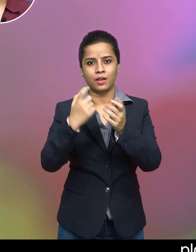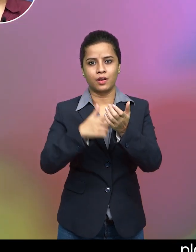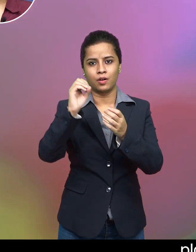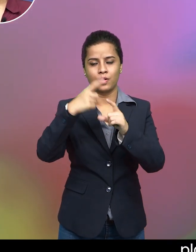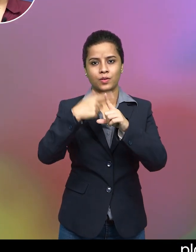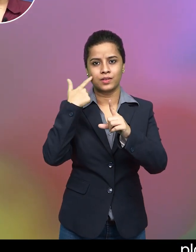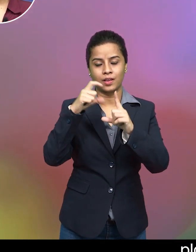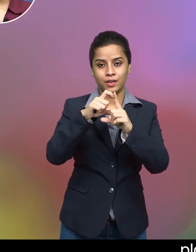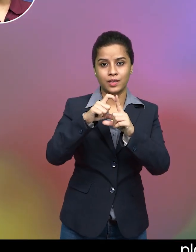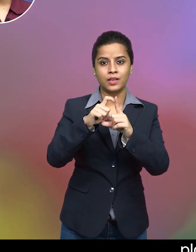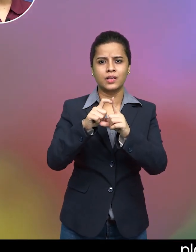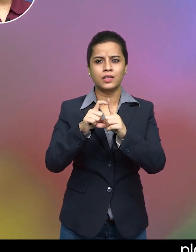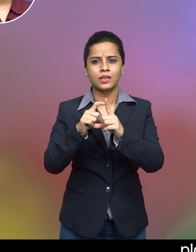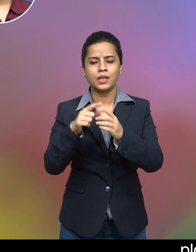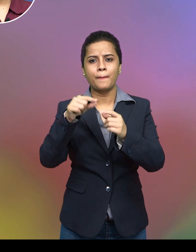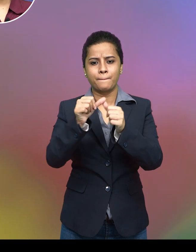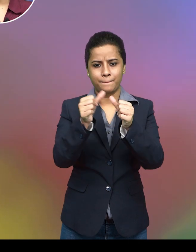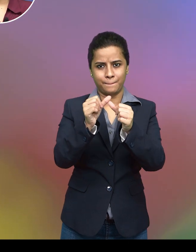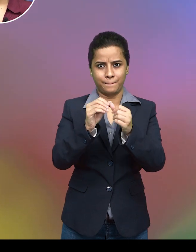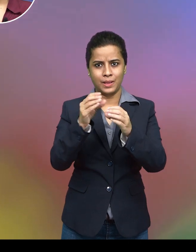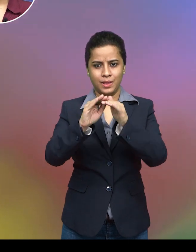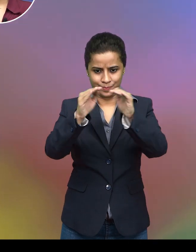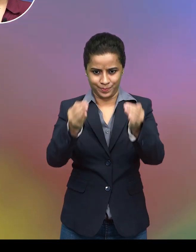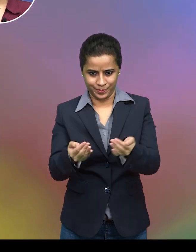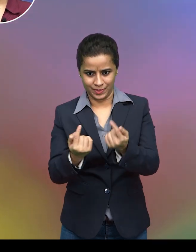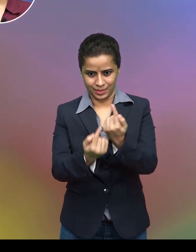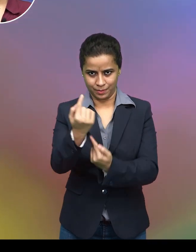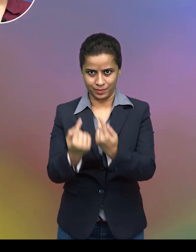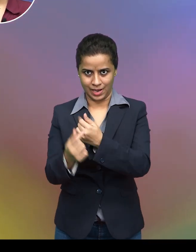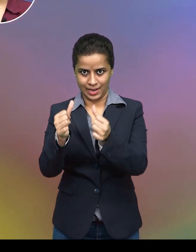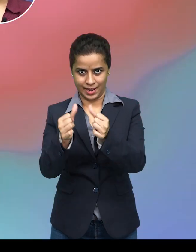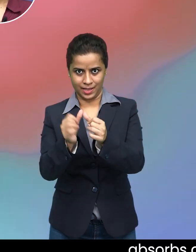placed in plant A pot